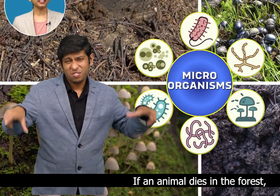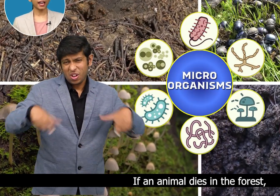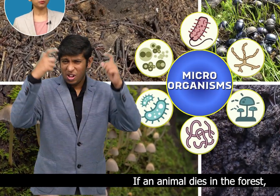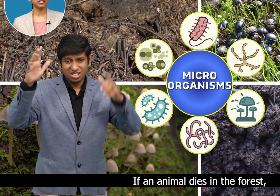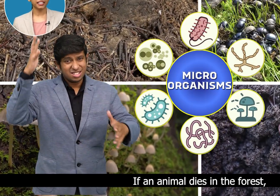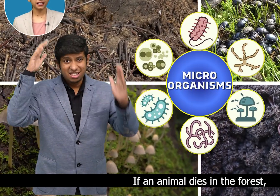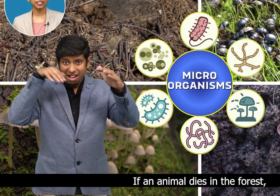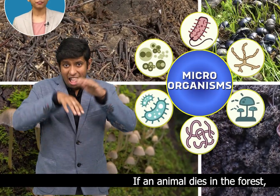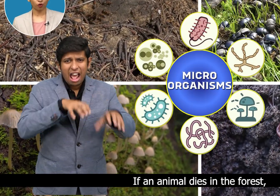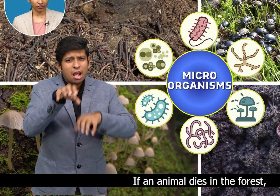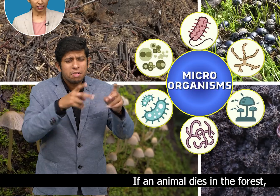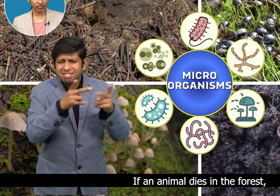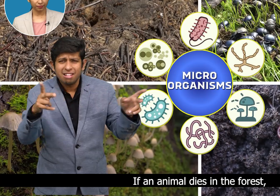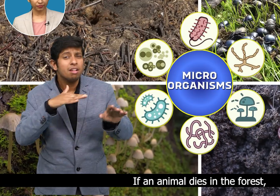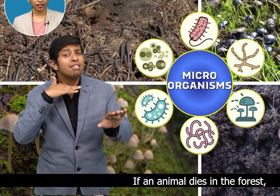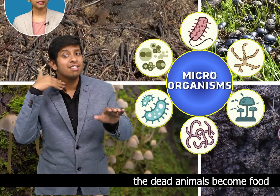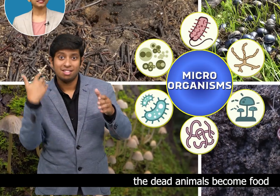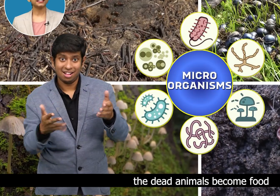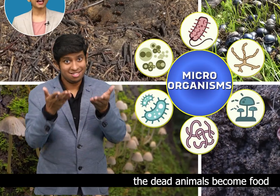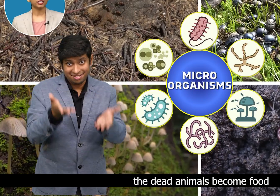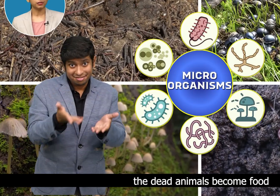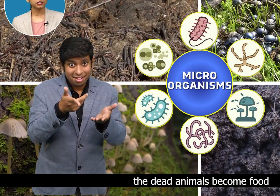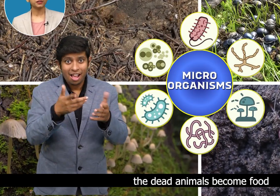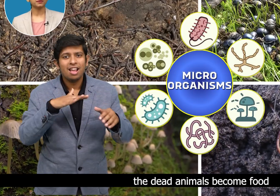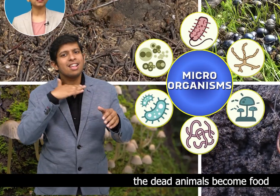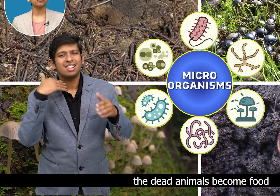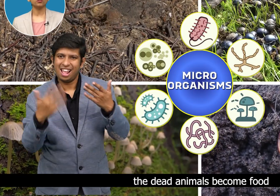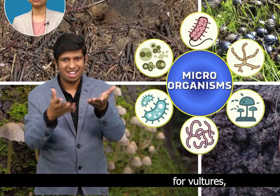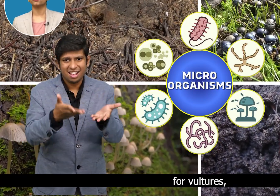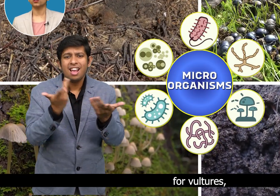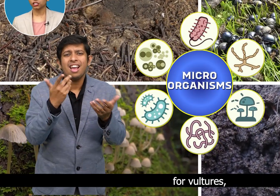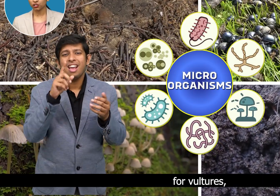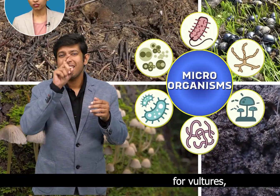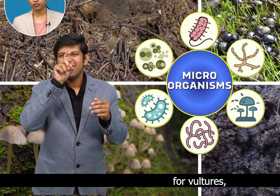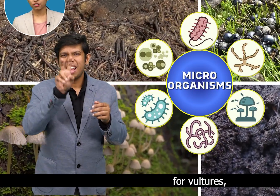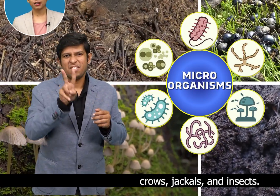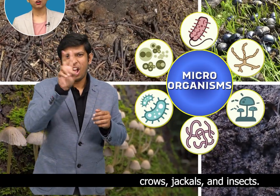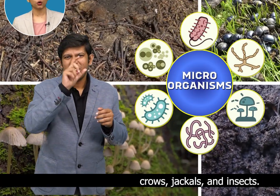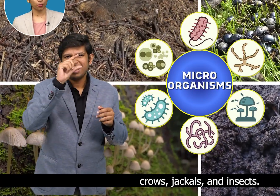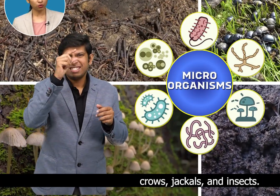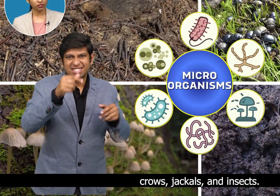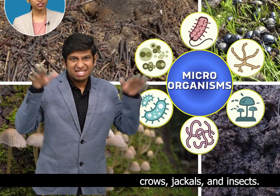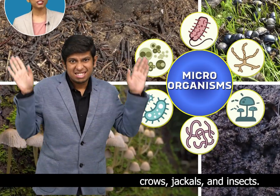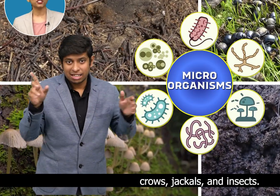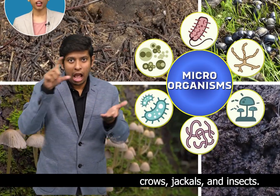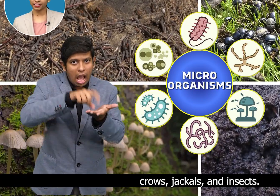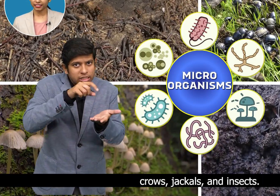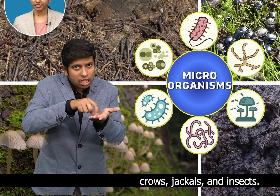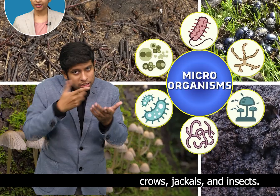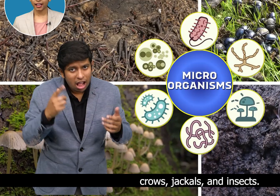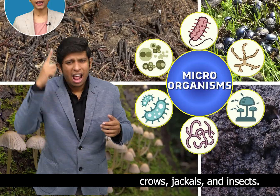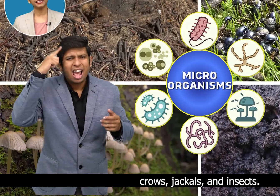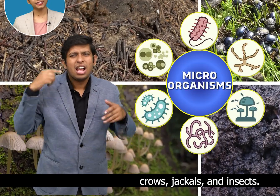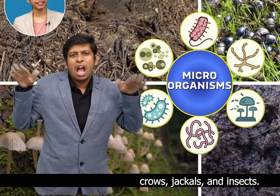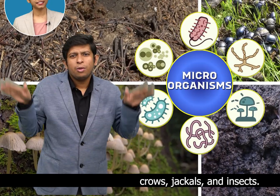If an animal dies in the forest, the dead animals become the food for vultures, crows,